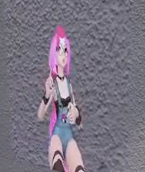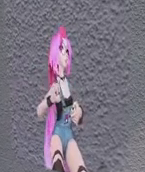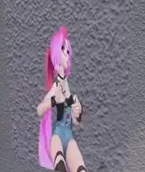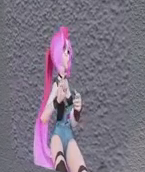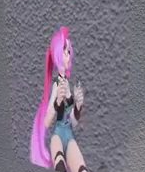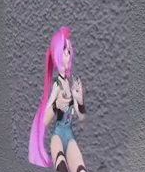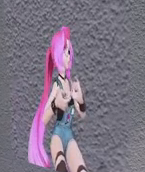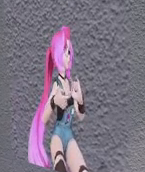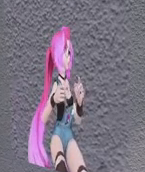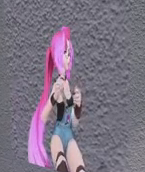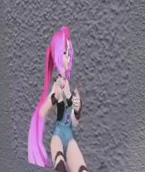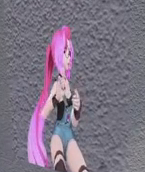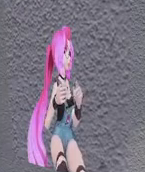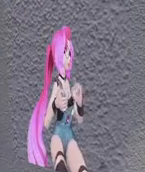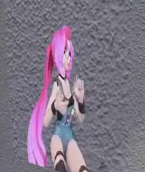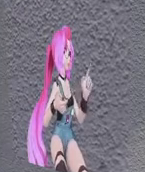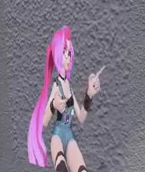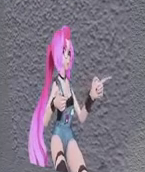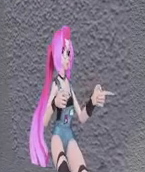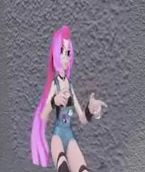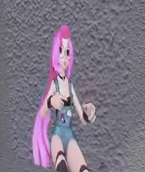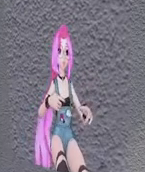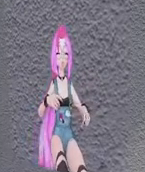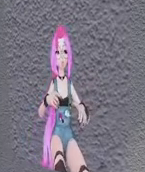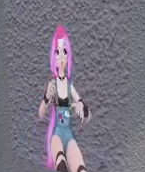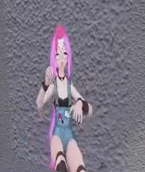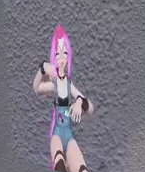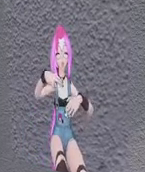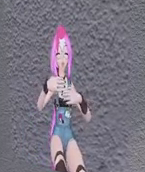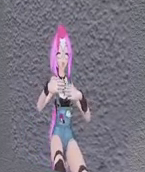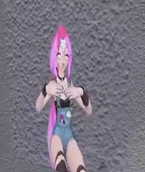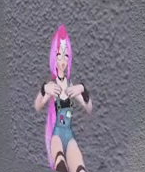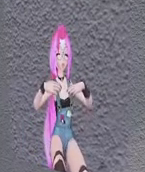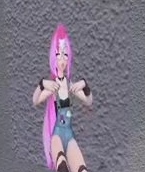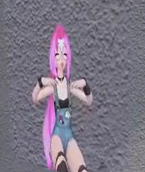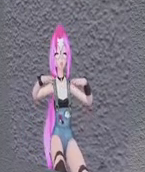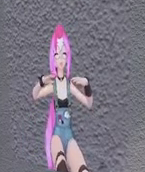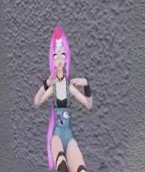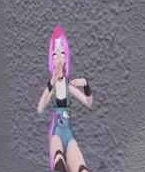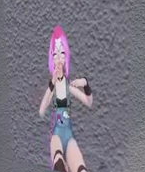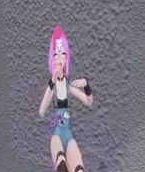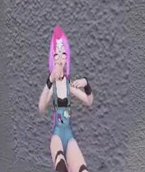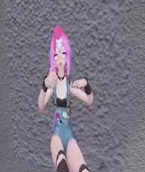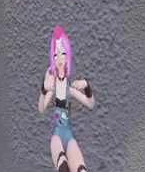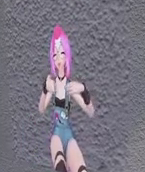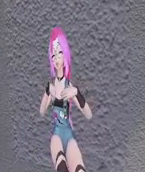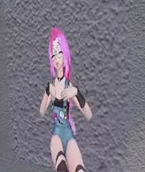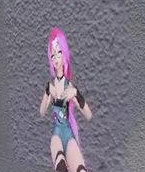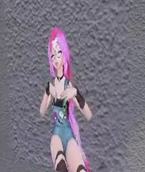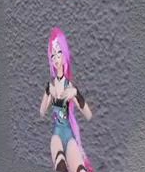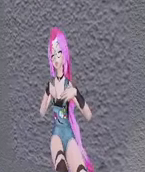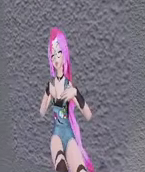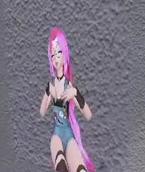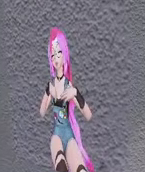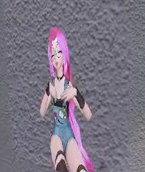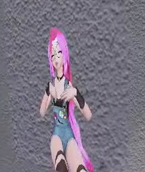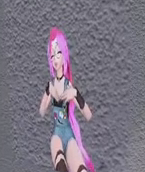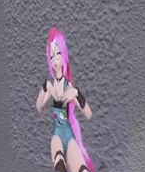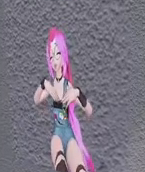Yeah, we need all these friends to make sure you're changing into an optimized avatar. If you don't have an optimized avatar, you can